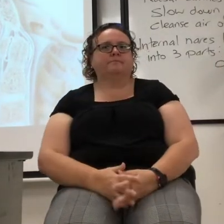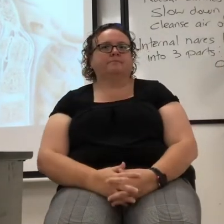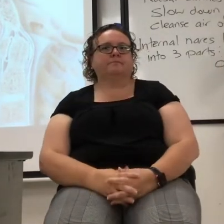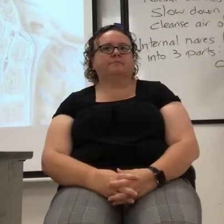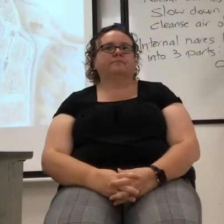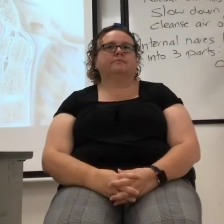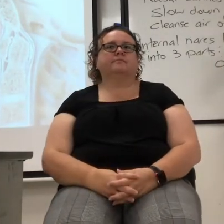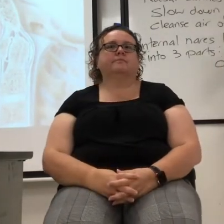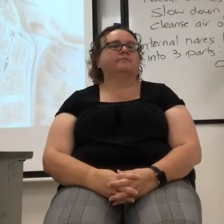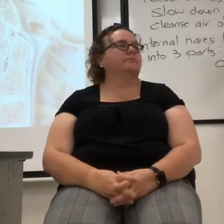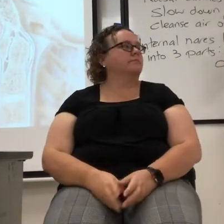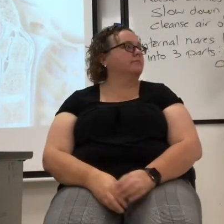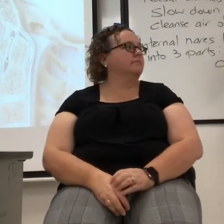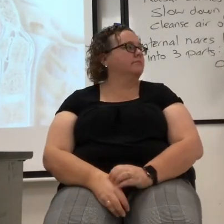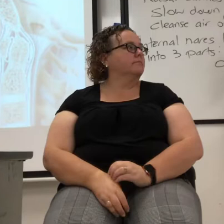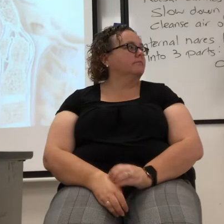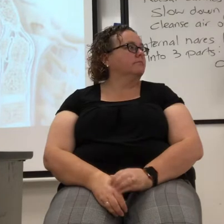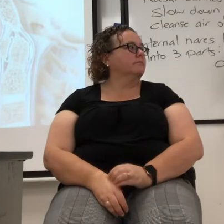orifice